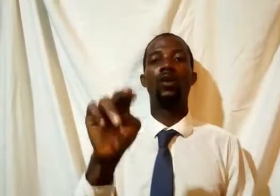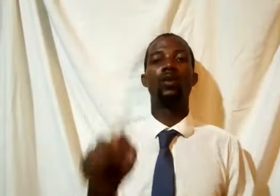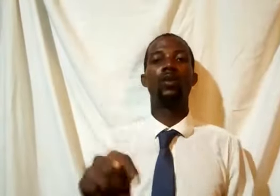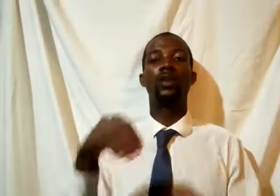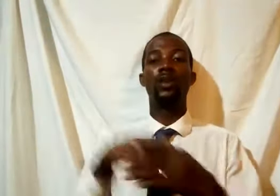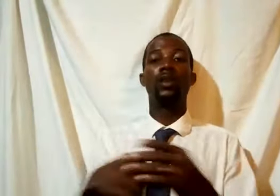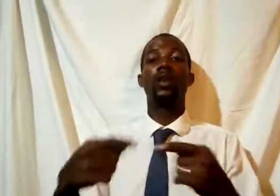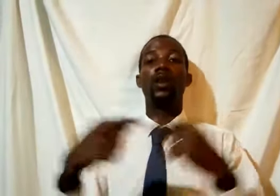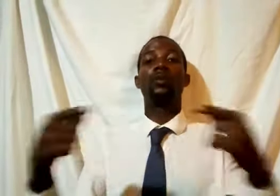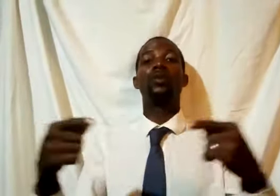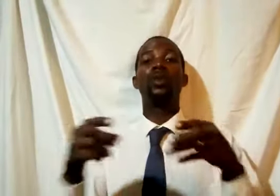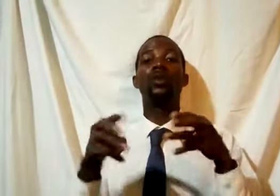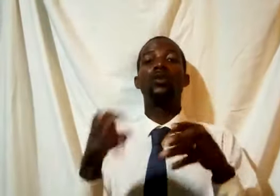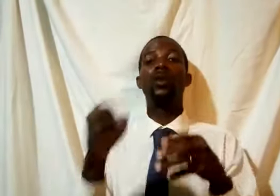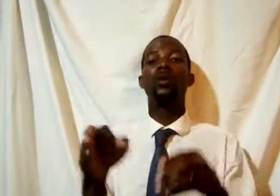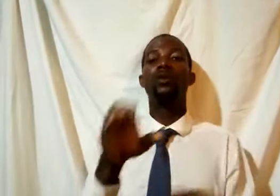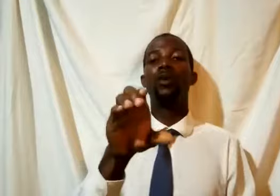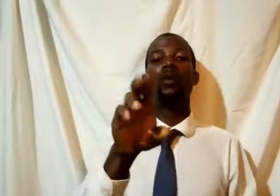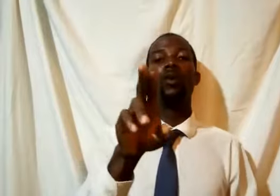of current.